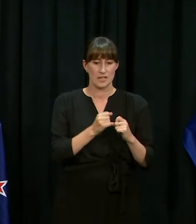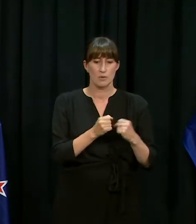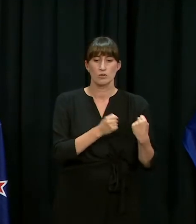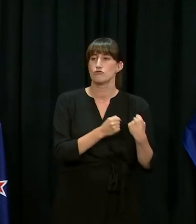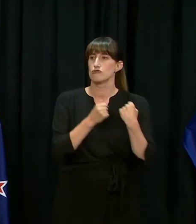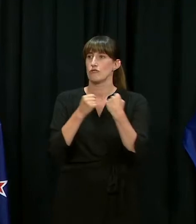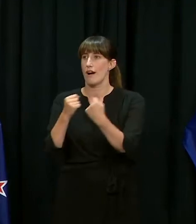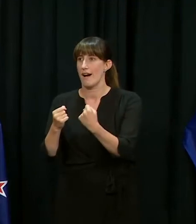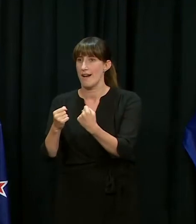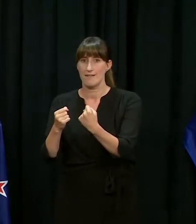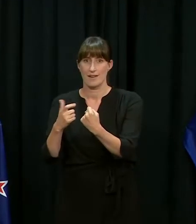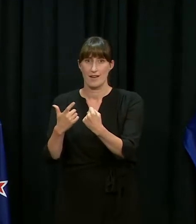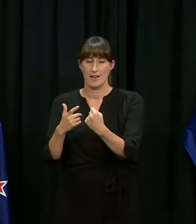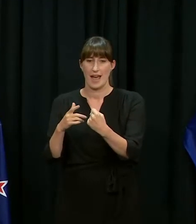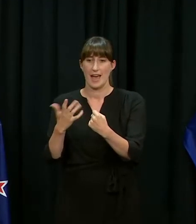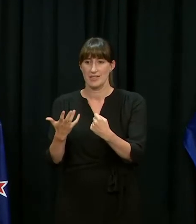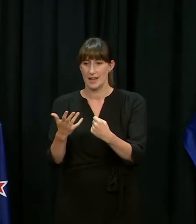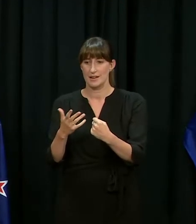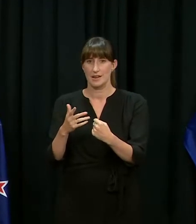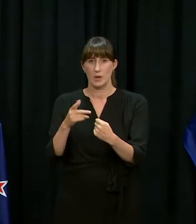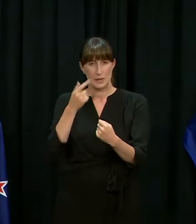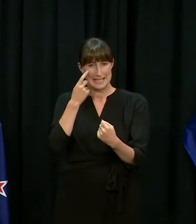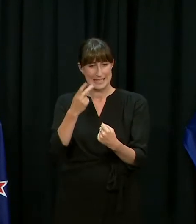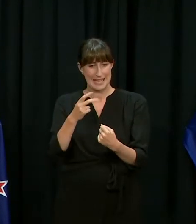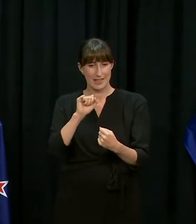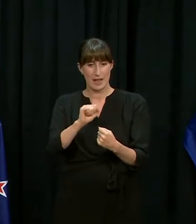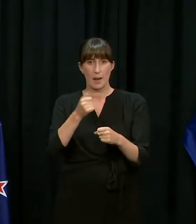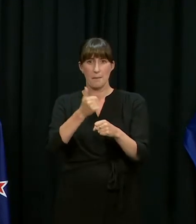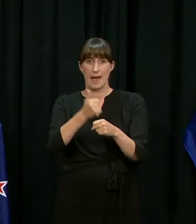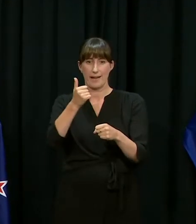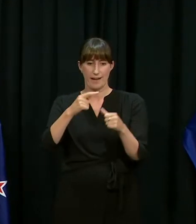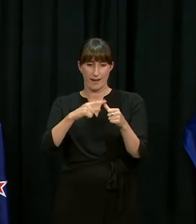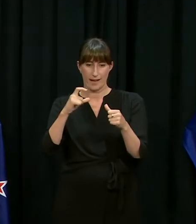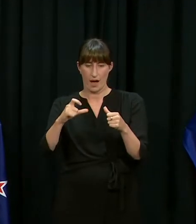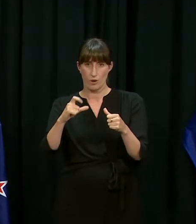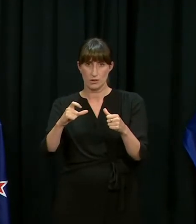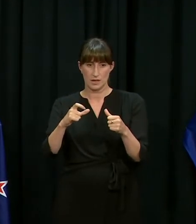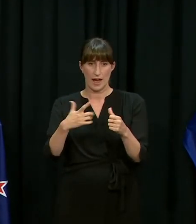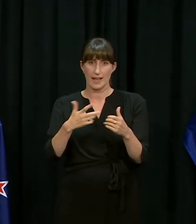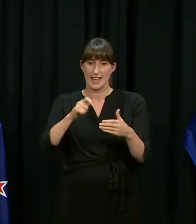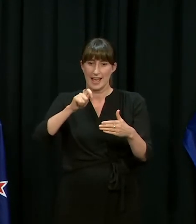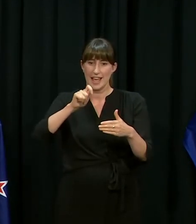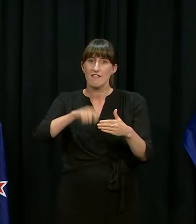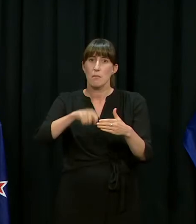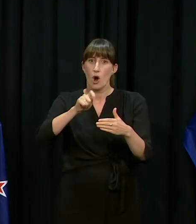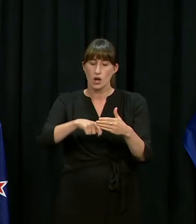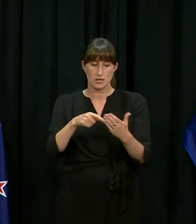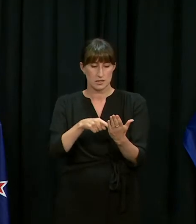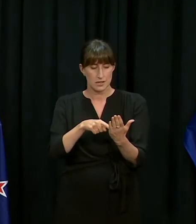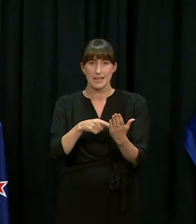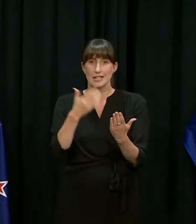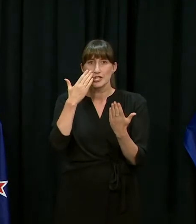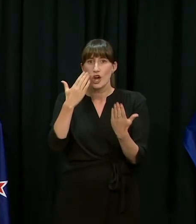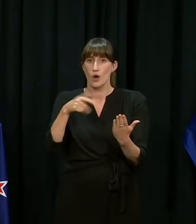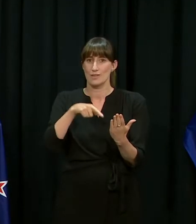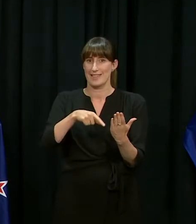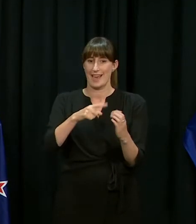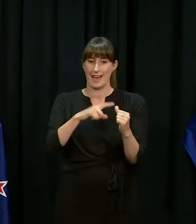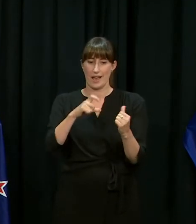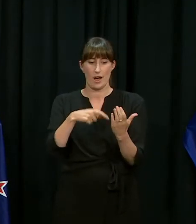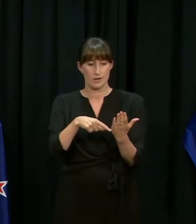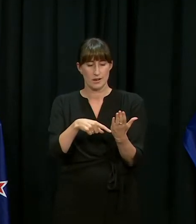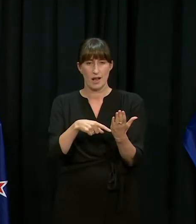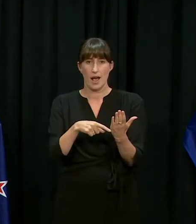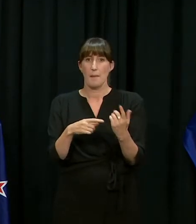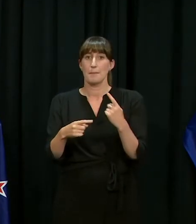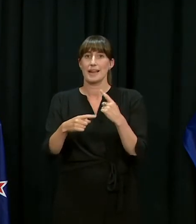others, we've used EFTPOS transactions, so you can see why there's quite a bit of precision. And we add an extra half an hour either side, I think it was. We add a bit of time either